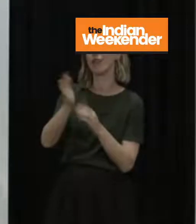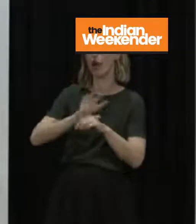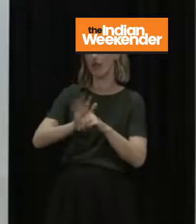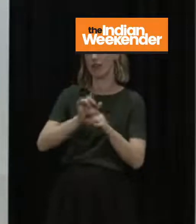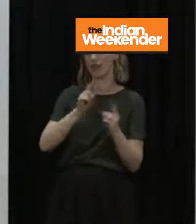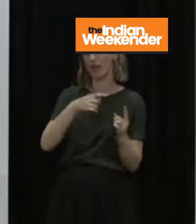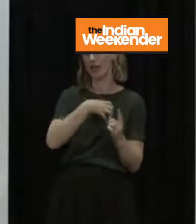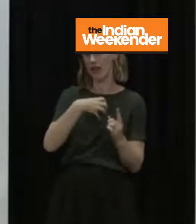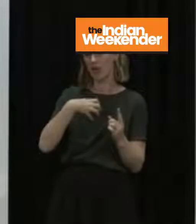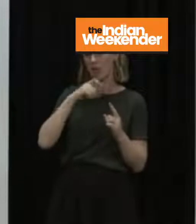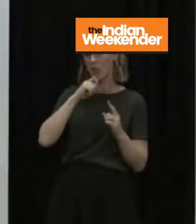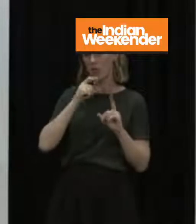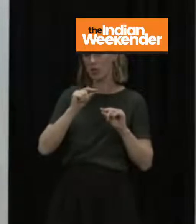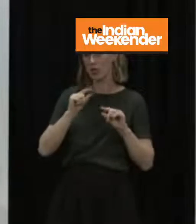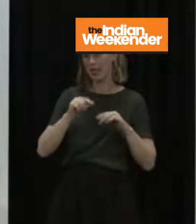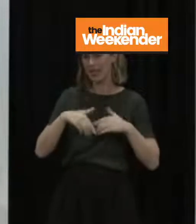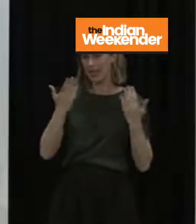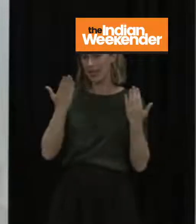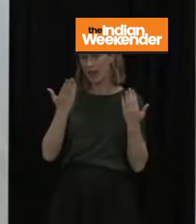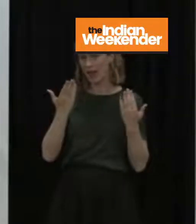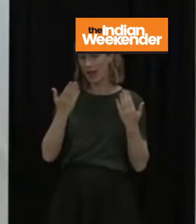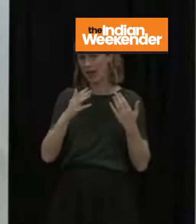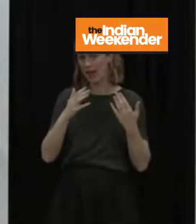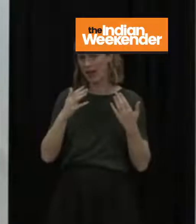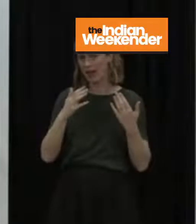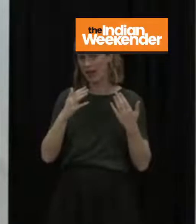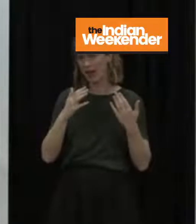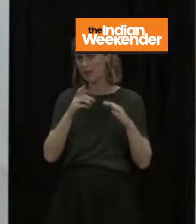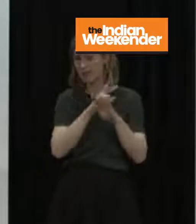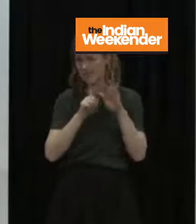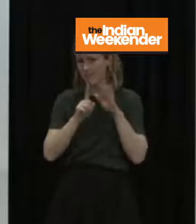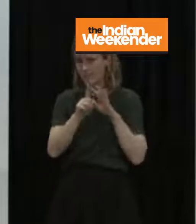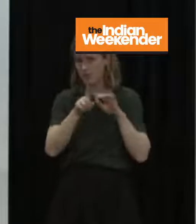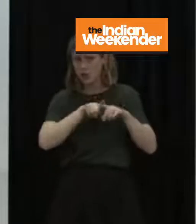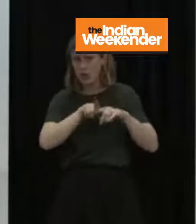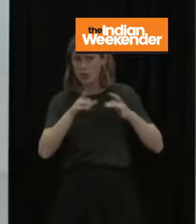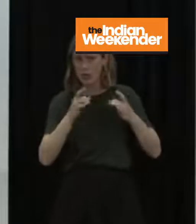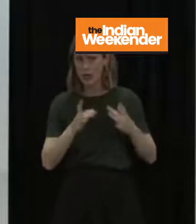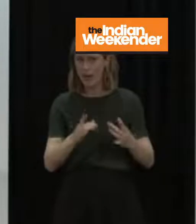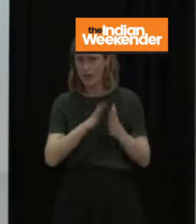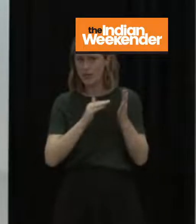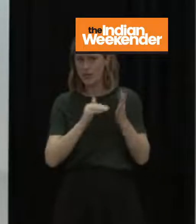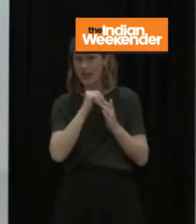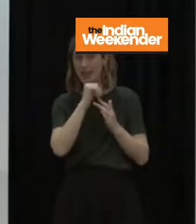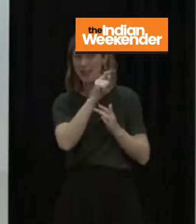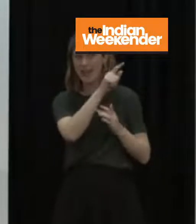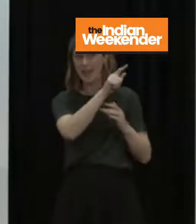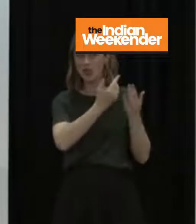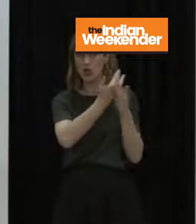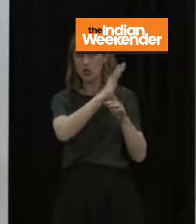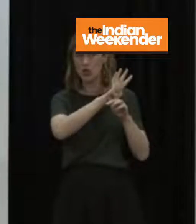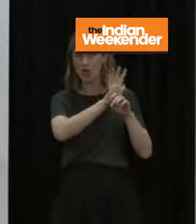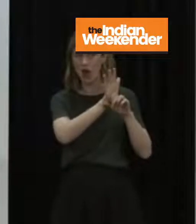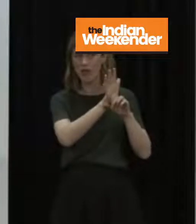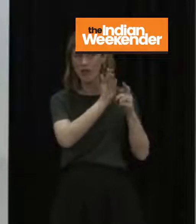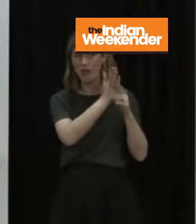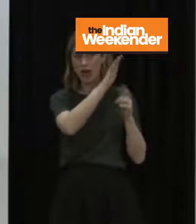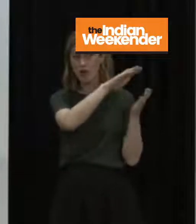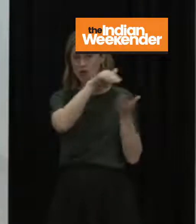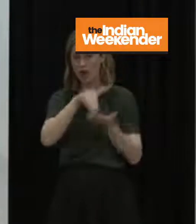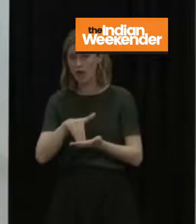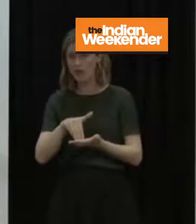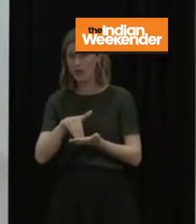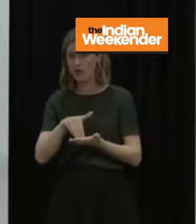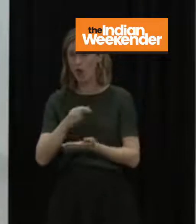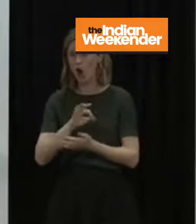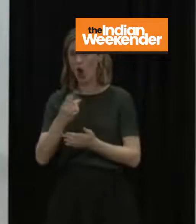the government doing anything proactively to prepare New Zealand for this variant's eventual arrival, other than